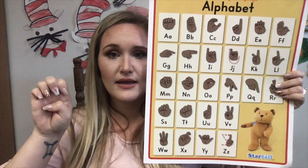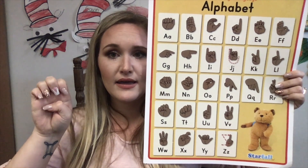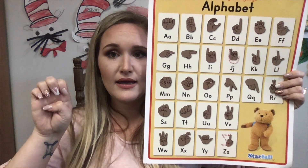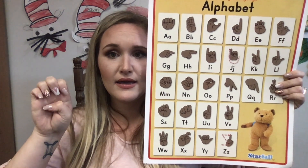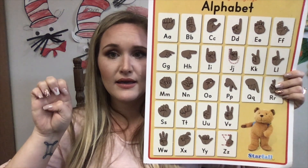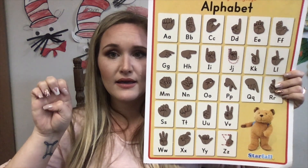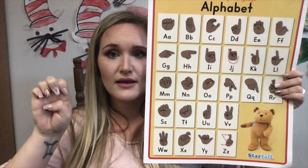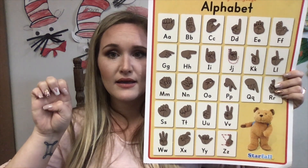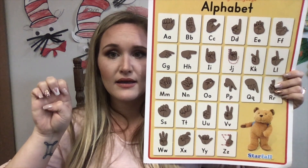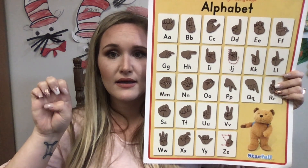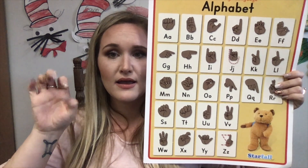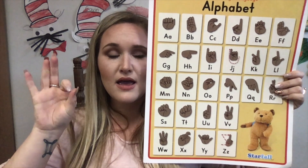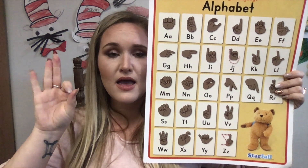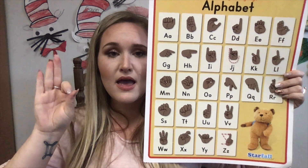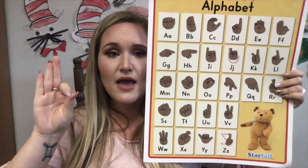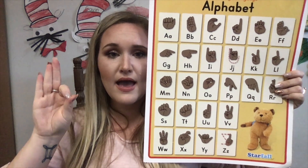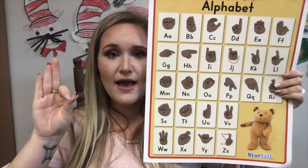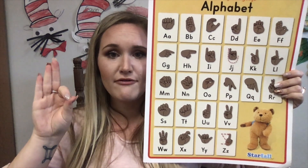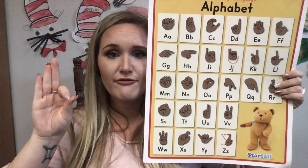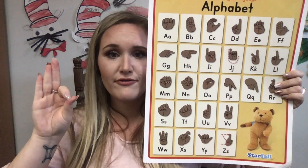E, F,